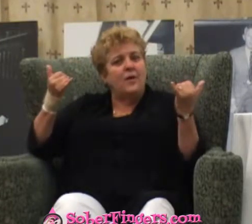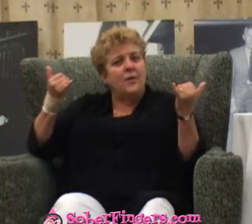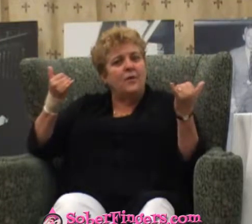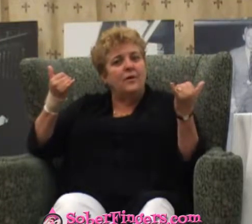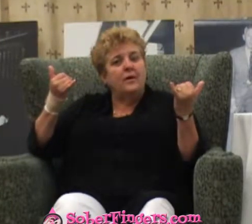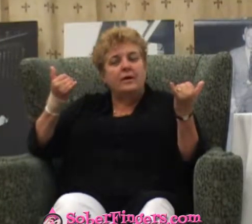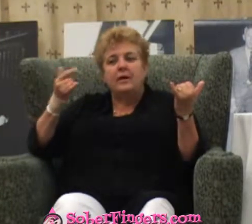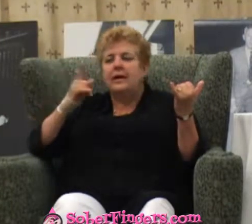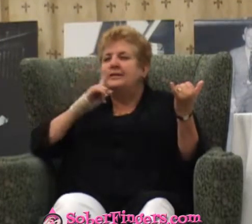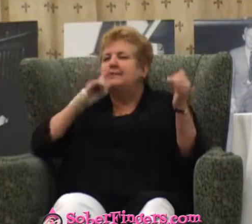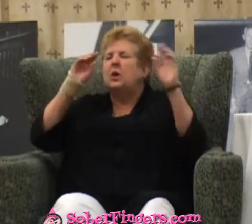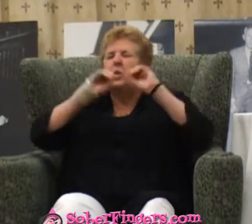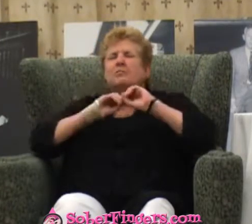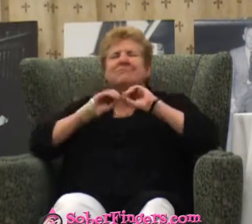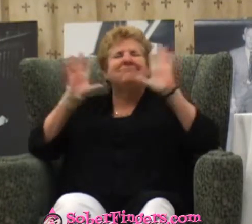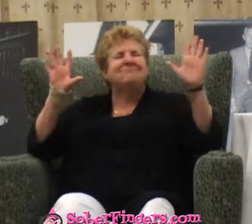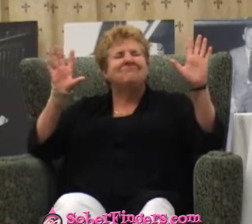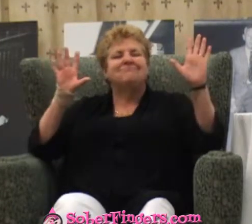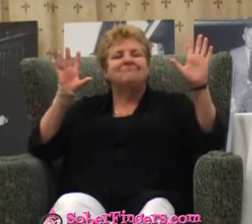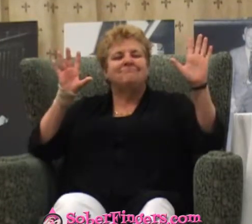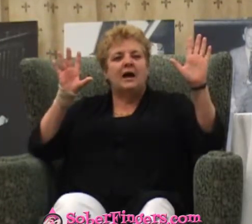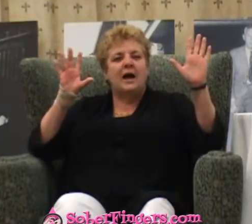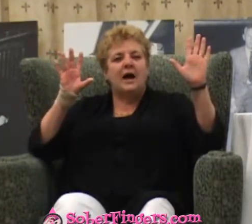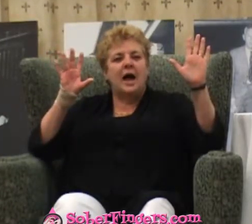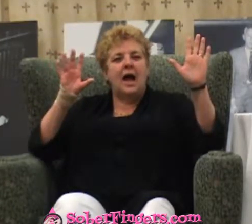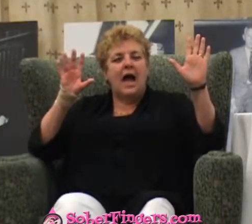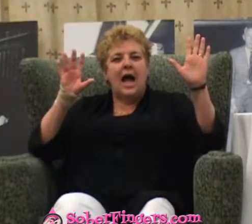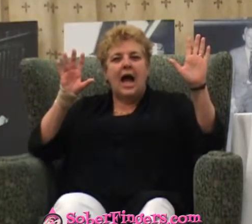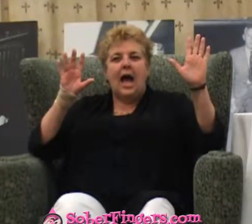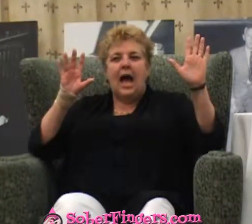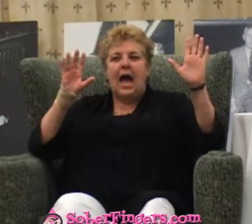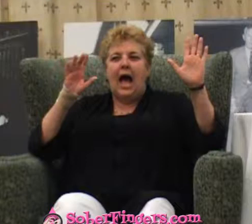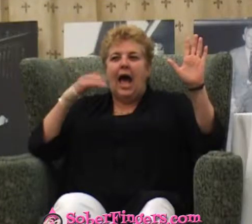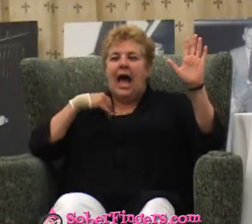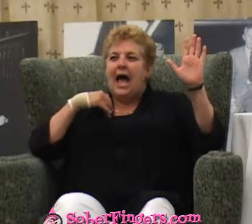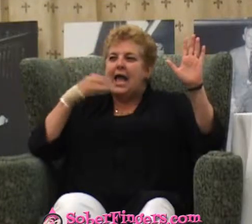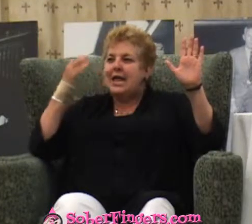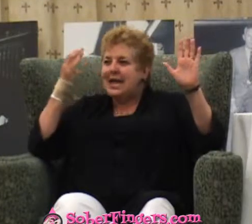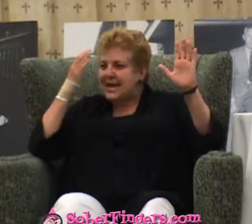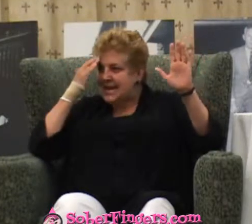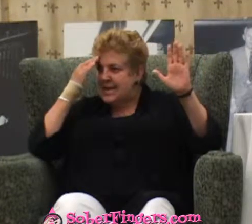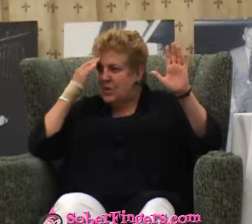so classic. You know, I knew he was a crackhead. I can't believe he robbed my house.